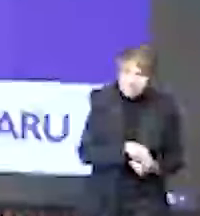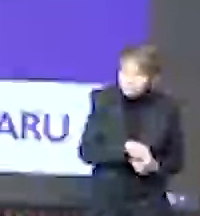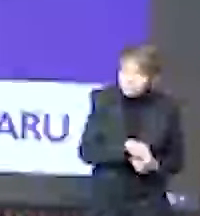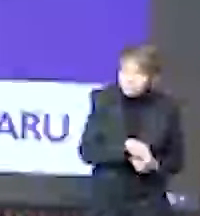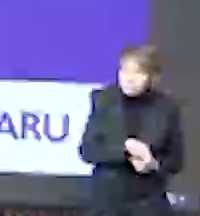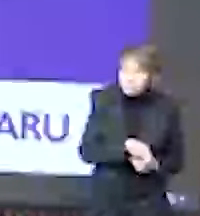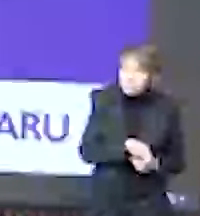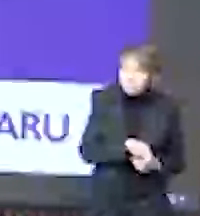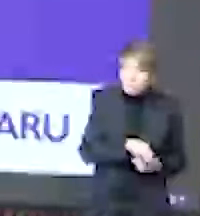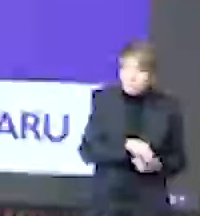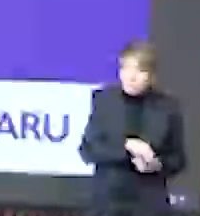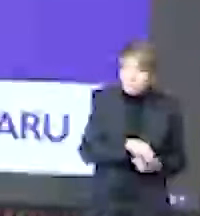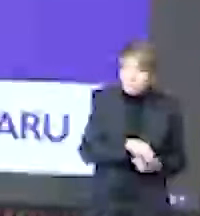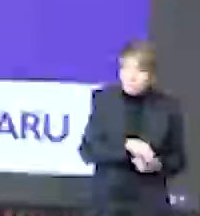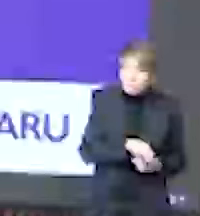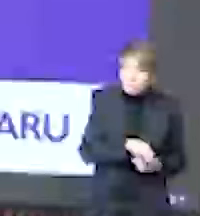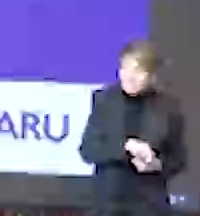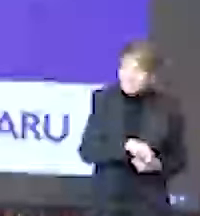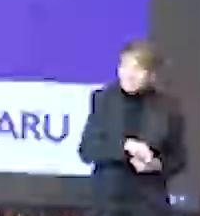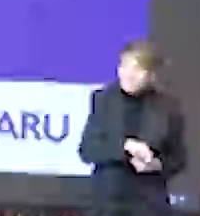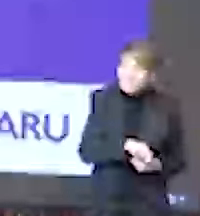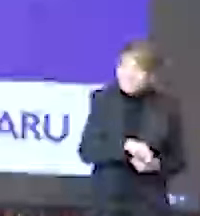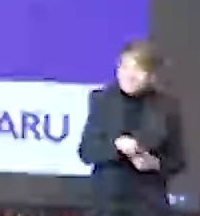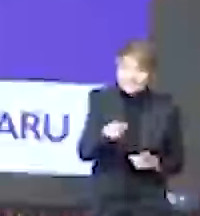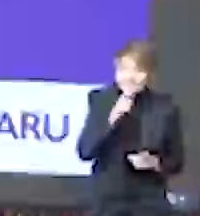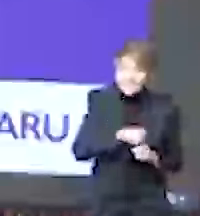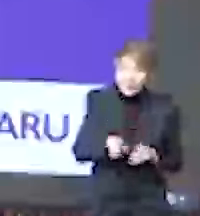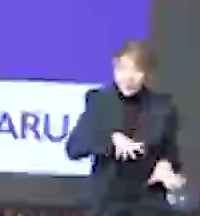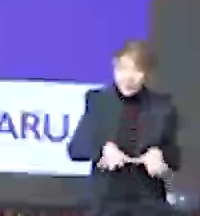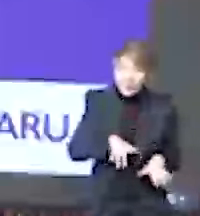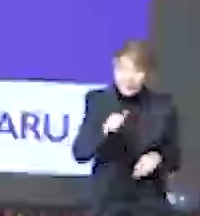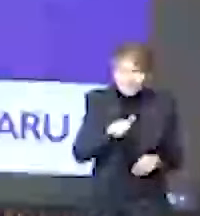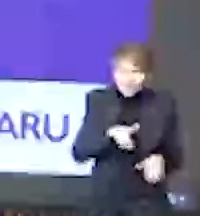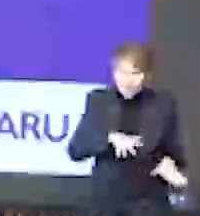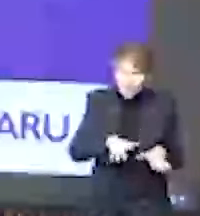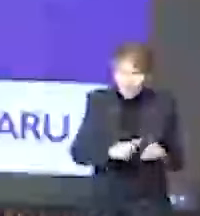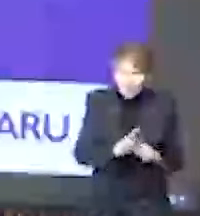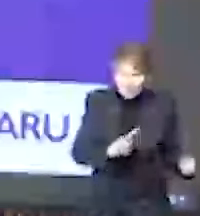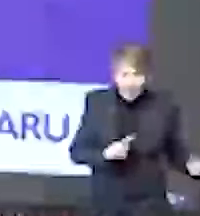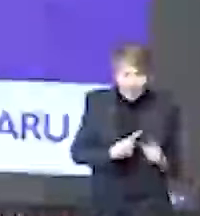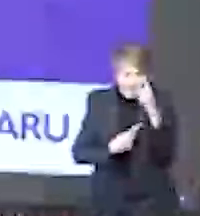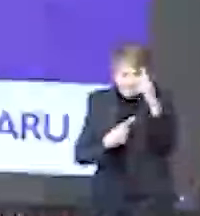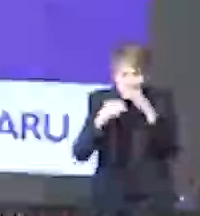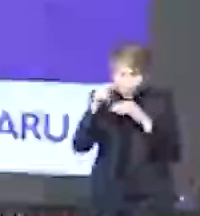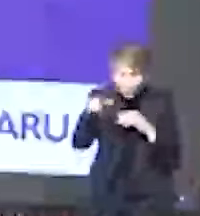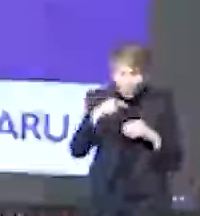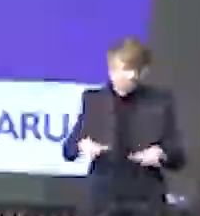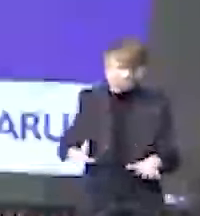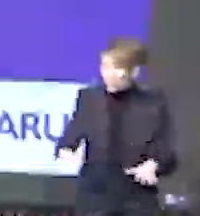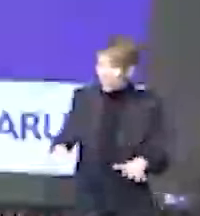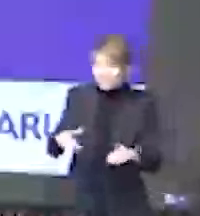they're like seismographs a little bit, that when you see a spike in something, you clearly know that there's an issue going on in the community,